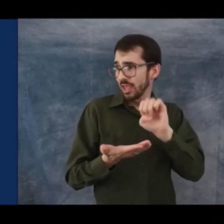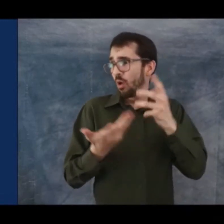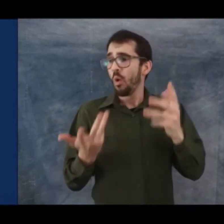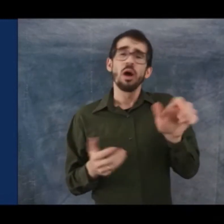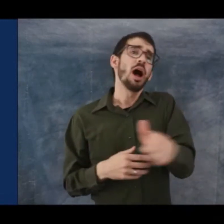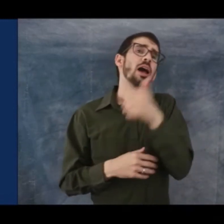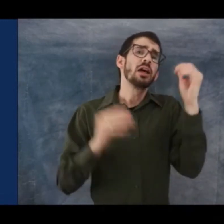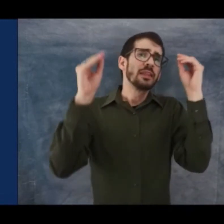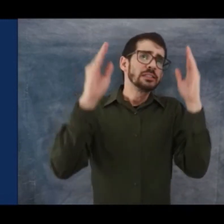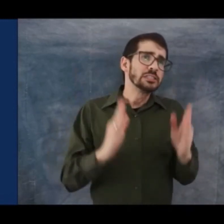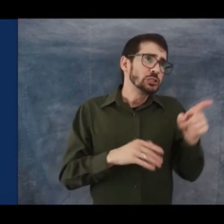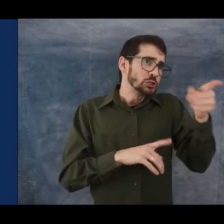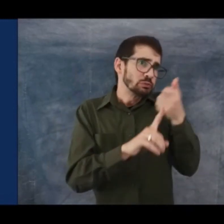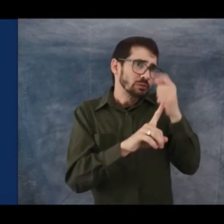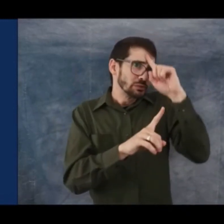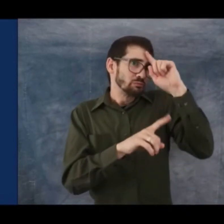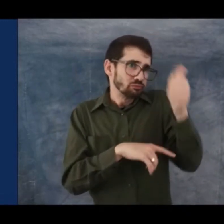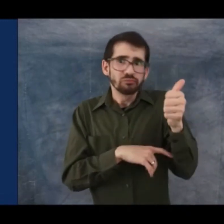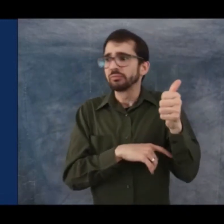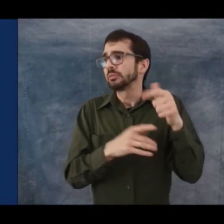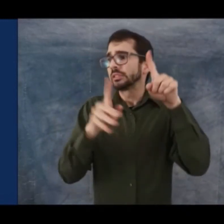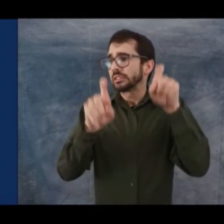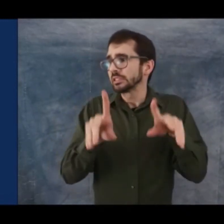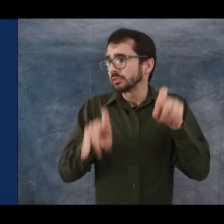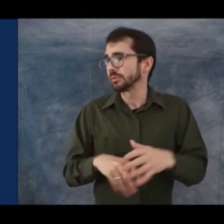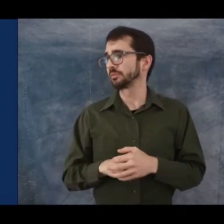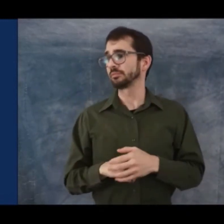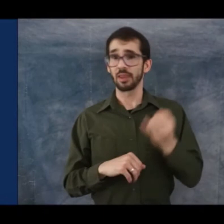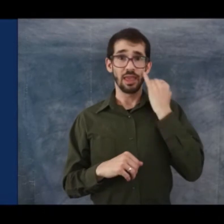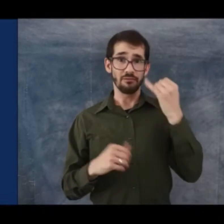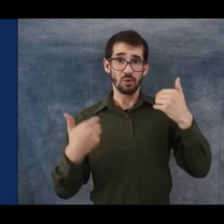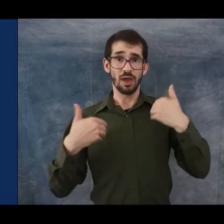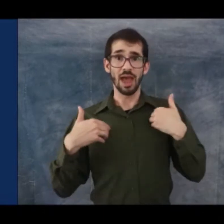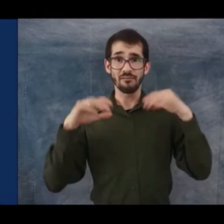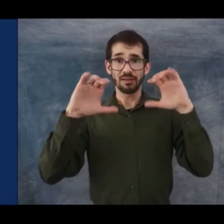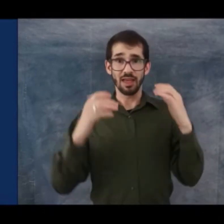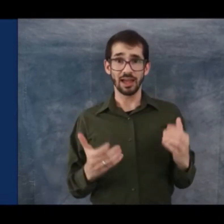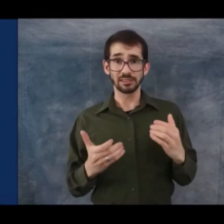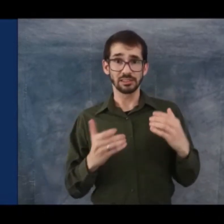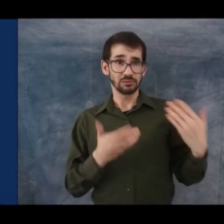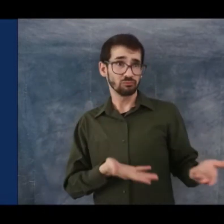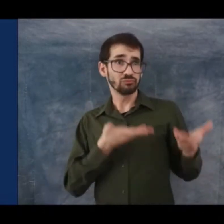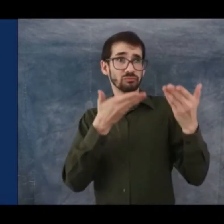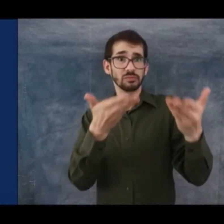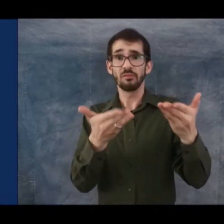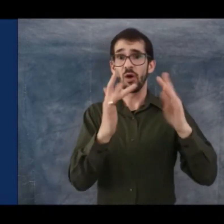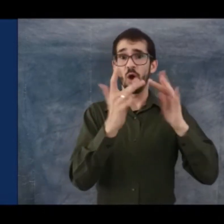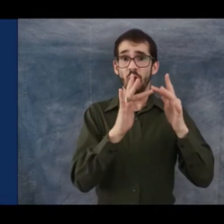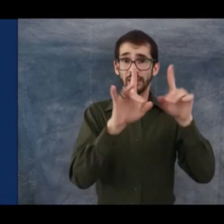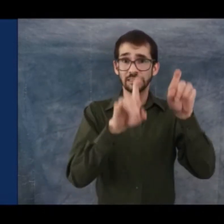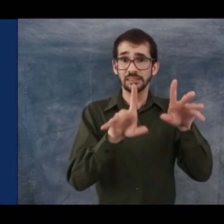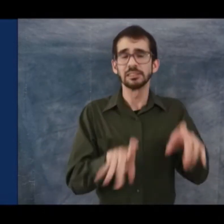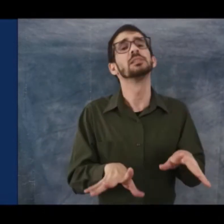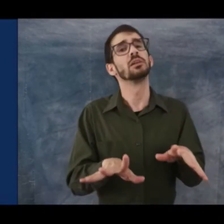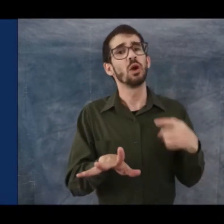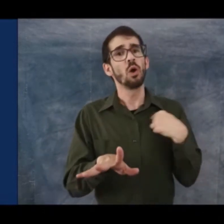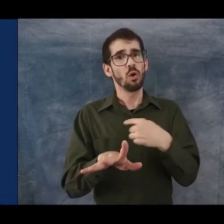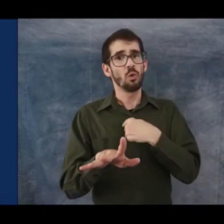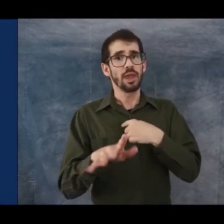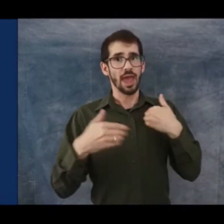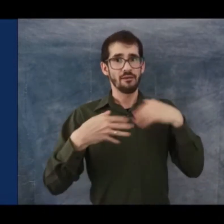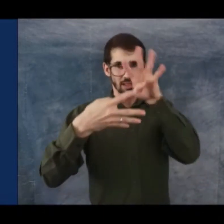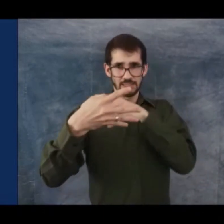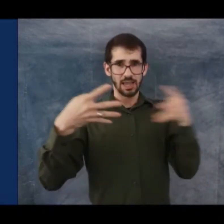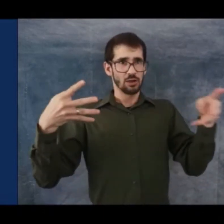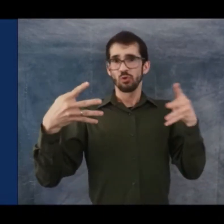For classes where a synchronous online assessment will be given, we have designed the testing schedule to ensure that students do not have more than 2 final